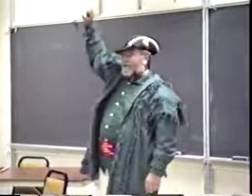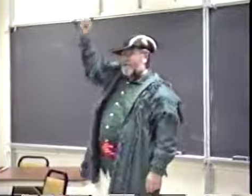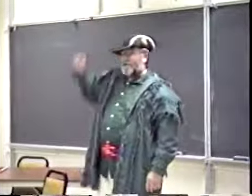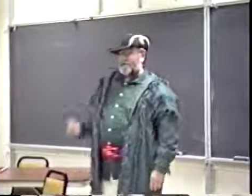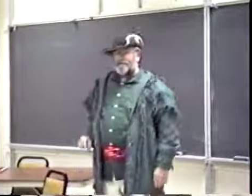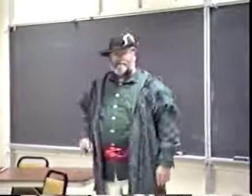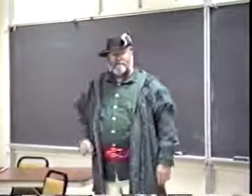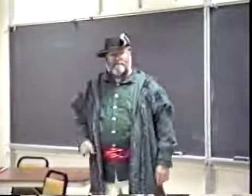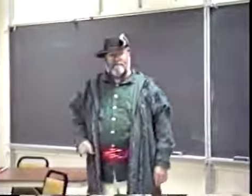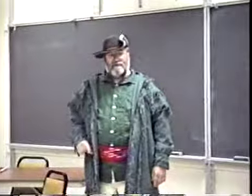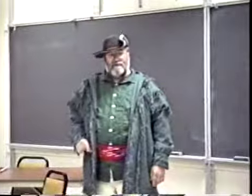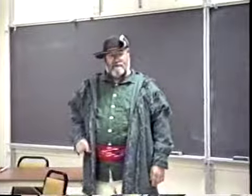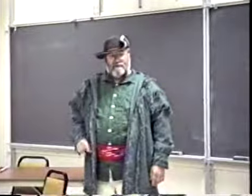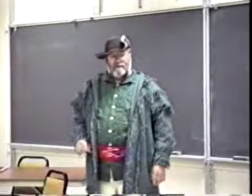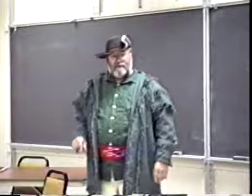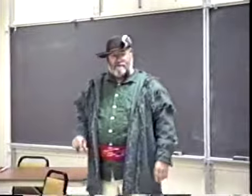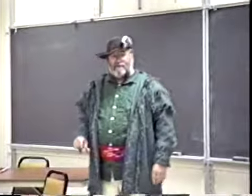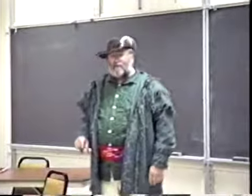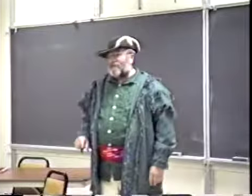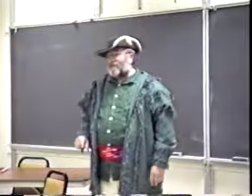moonscape, craters of the moon area.